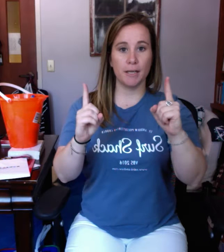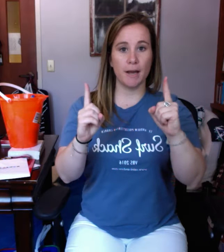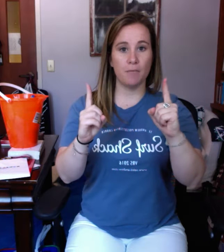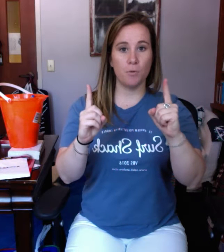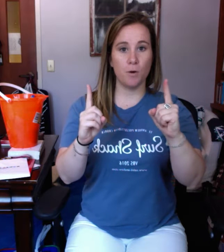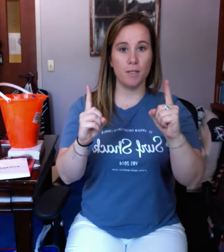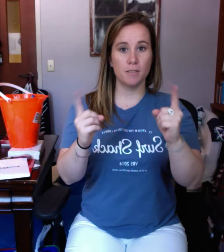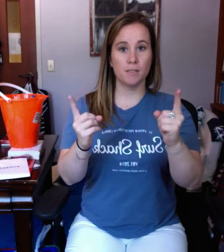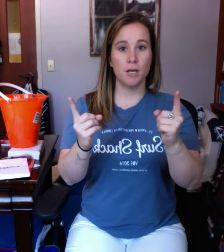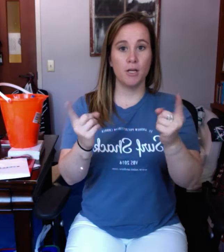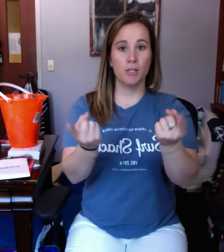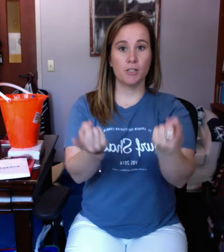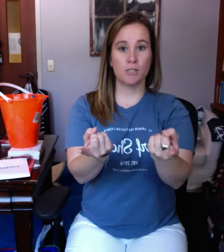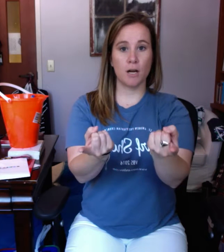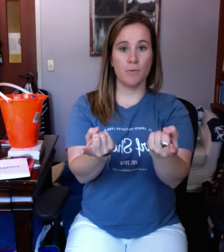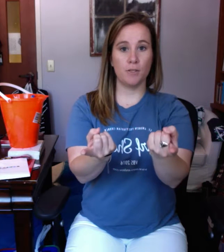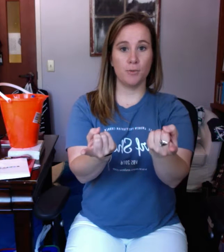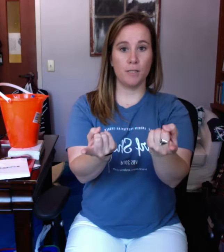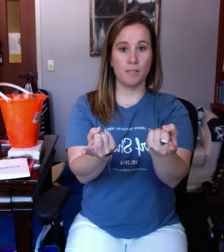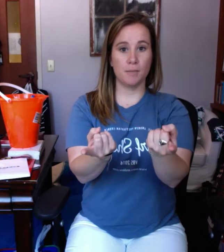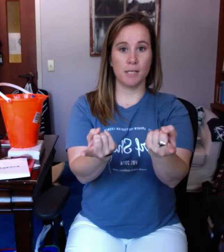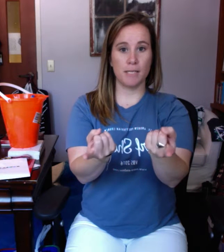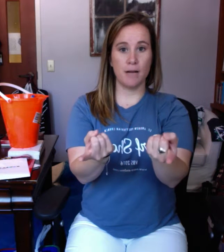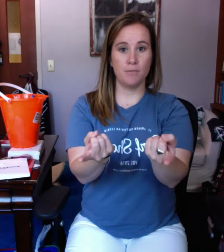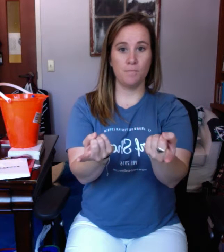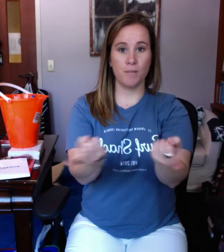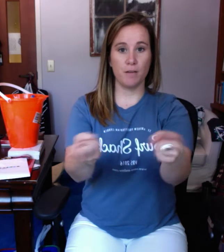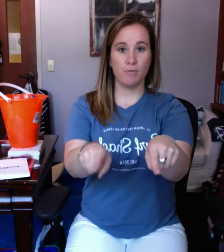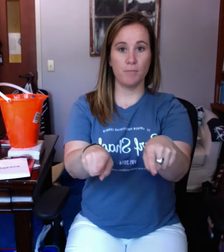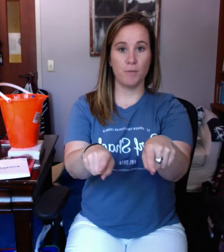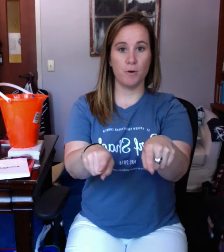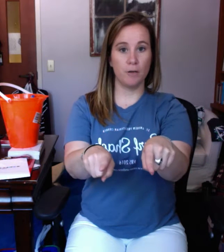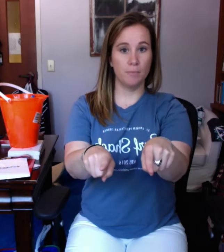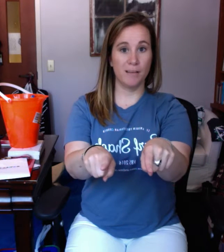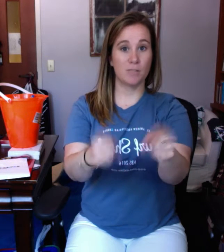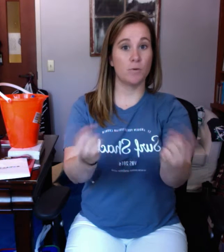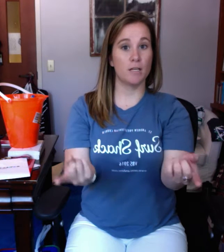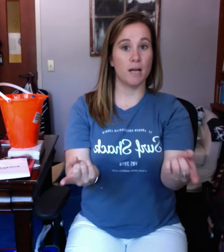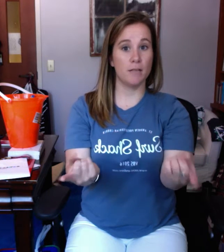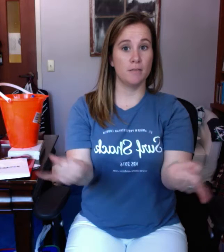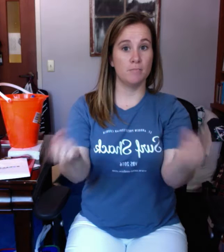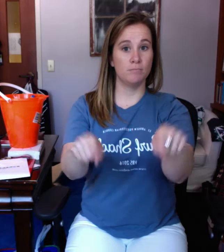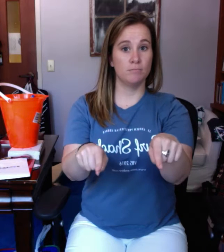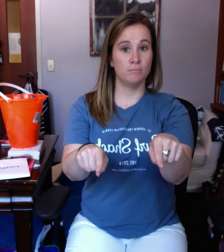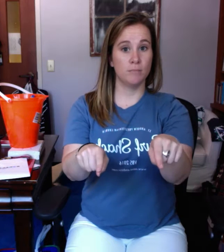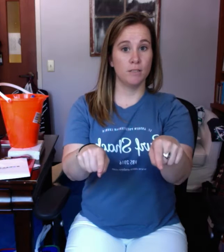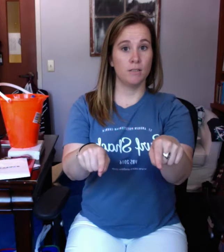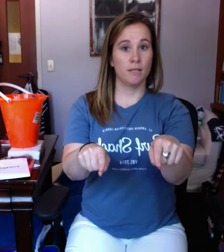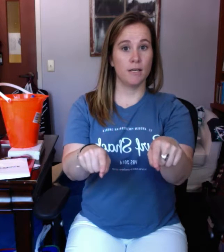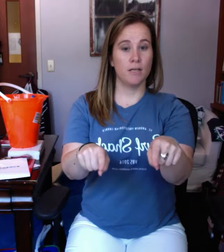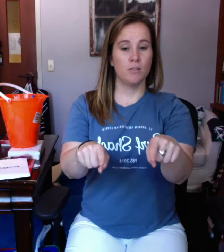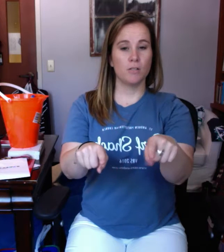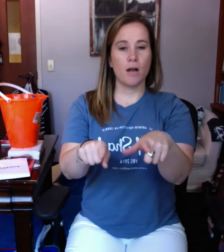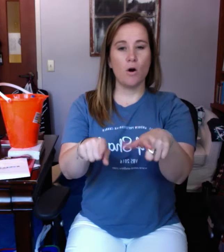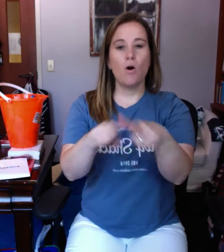have the ones. You're going to start with your ones upside down and flip them over. That's the word done. Okay, so that